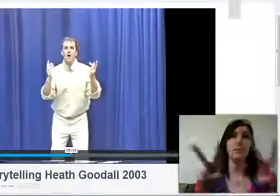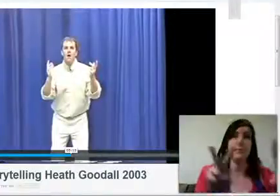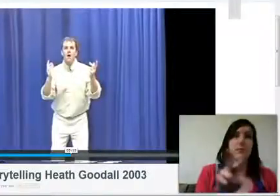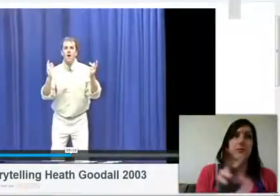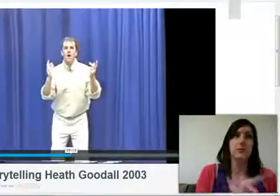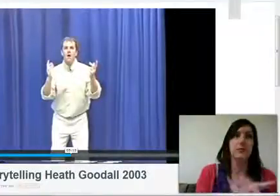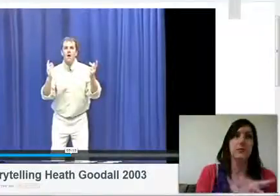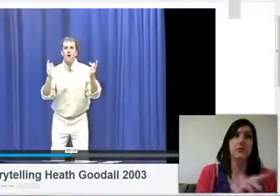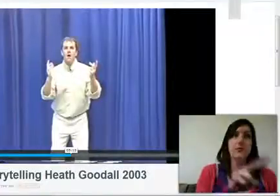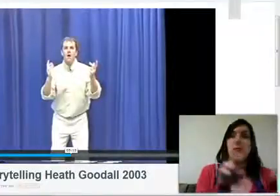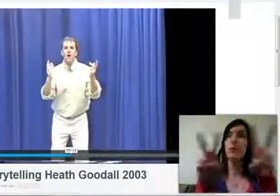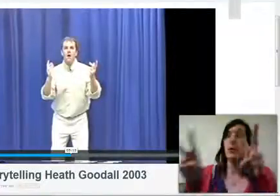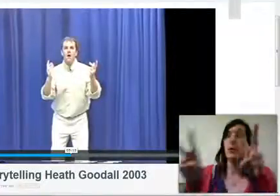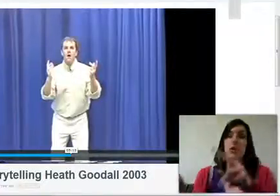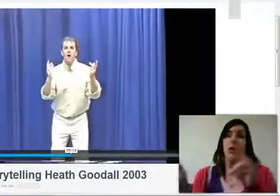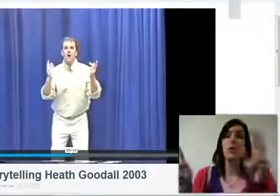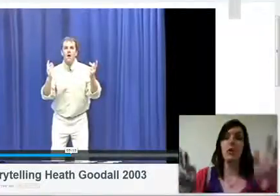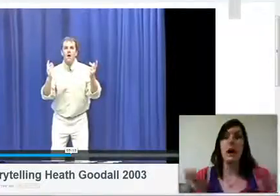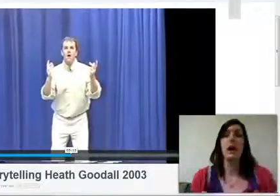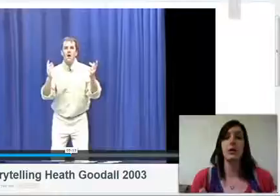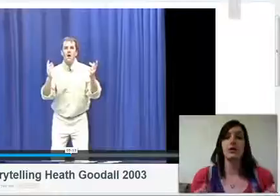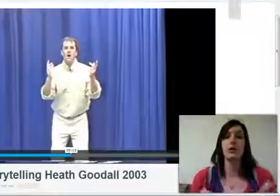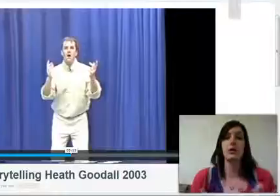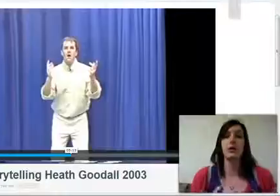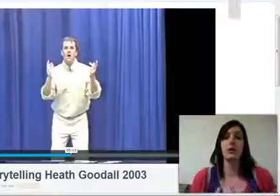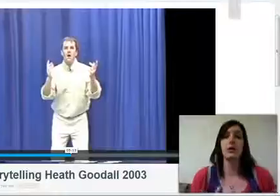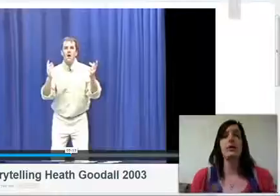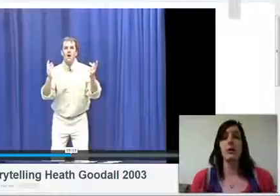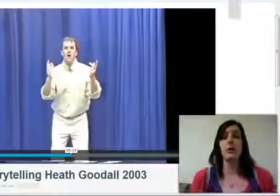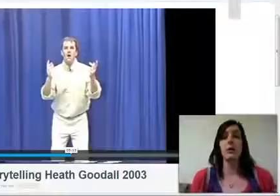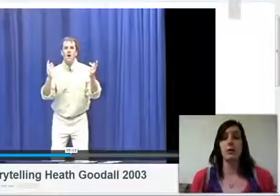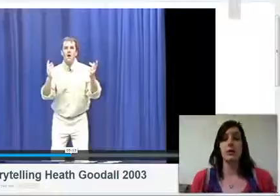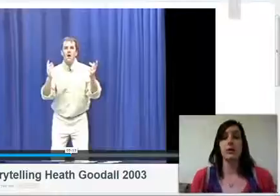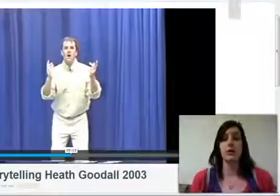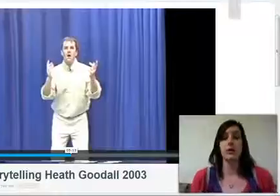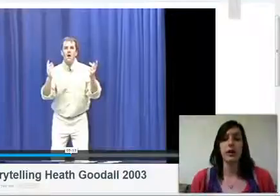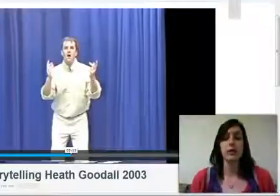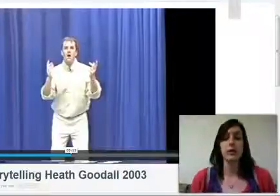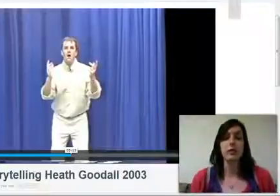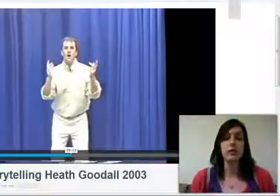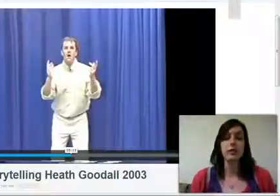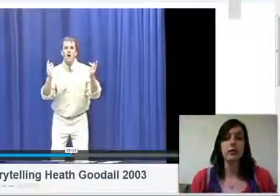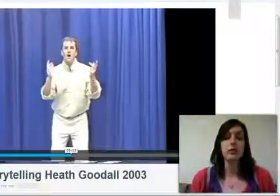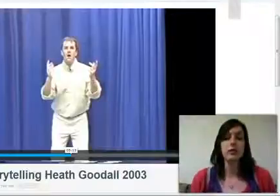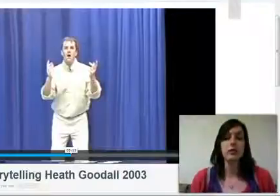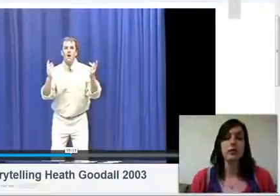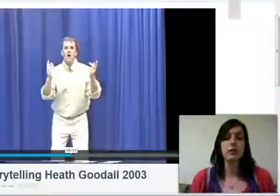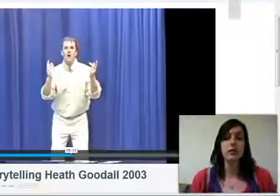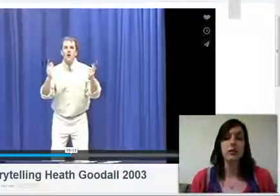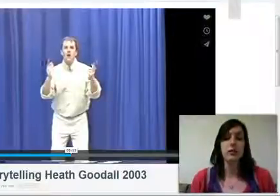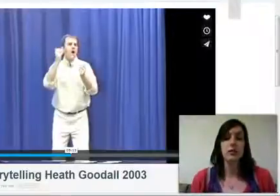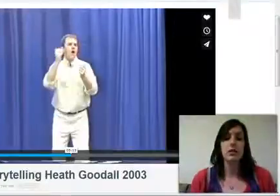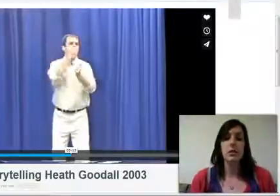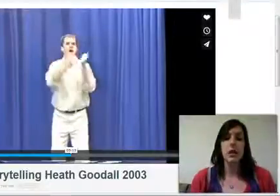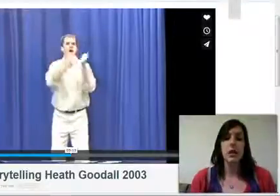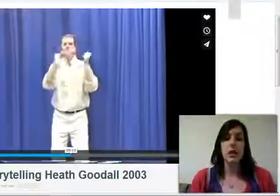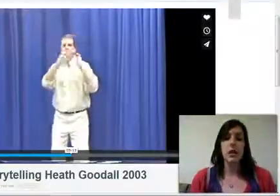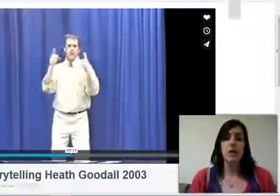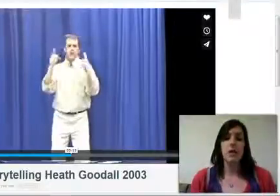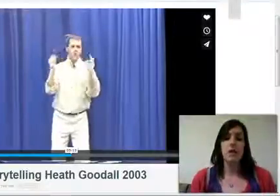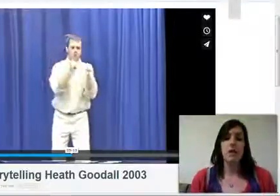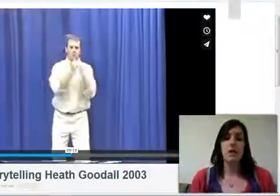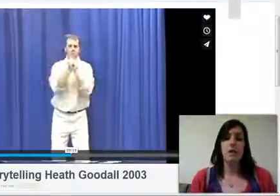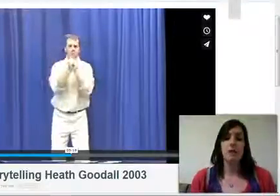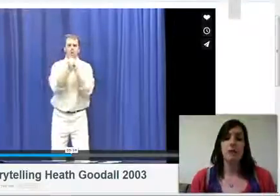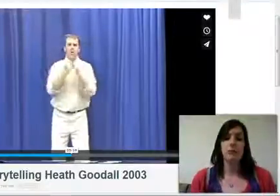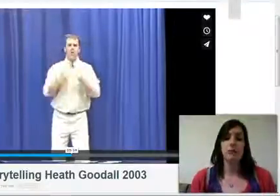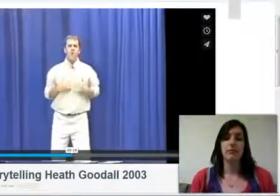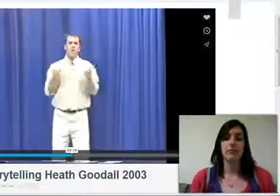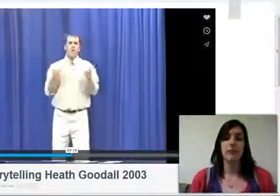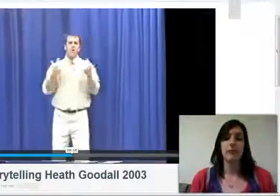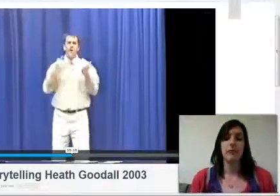scanning the house for one of her family members.